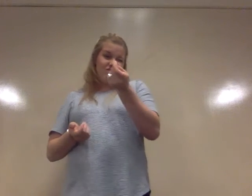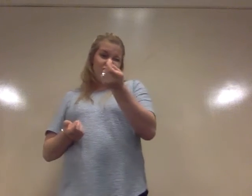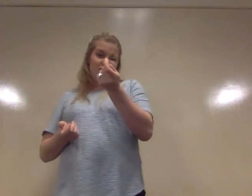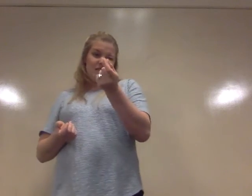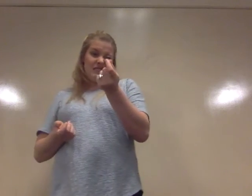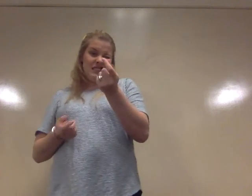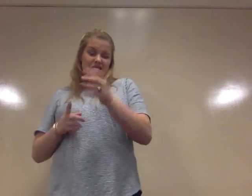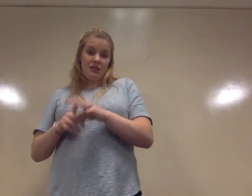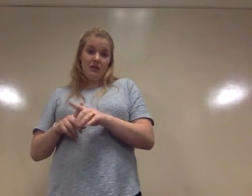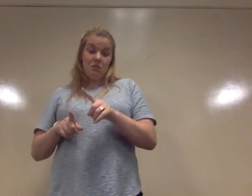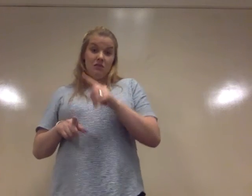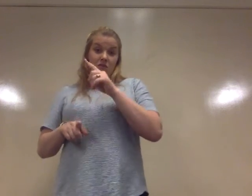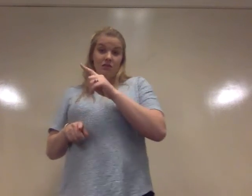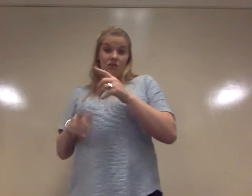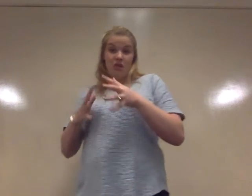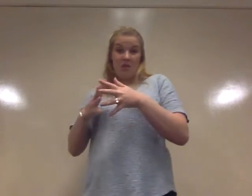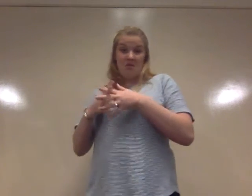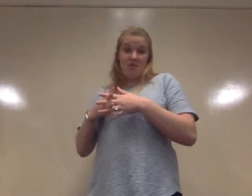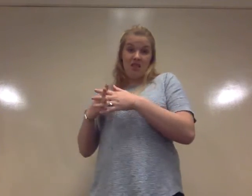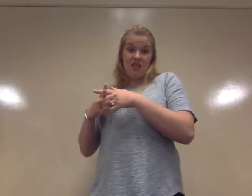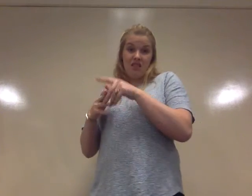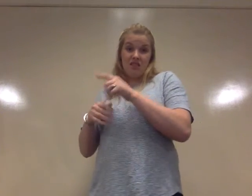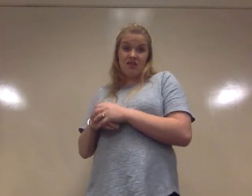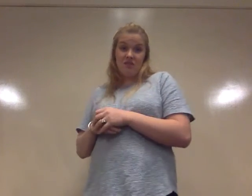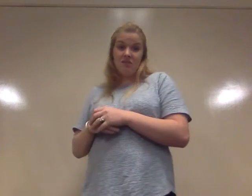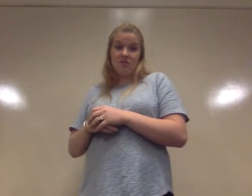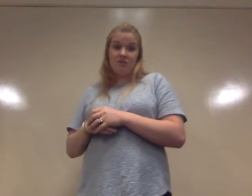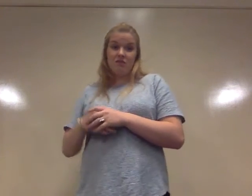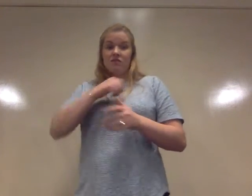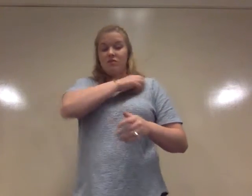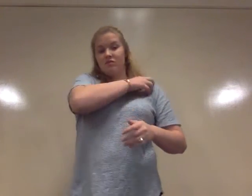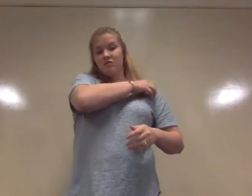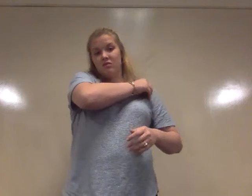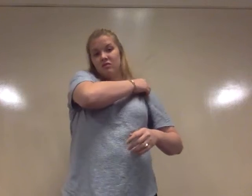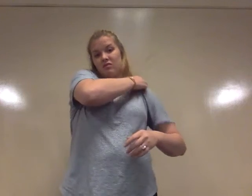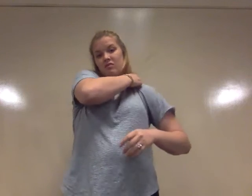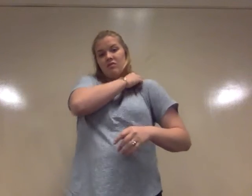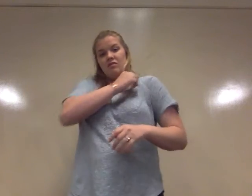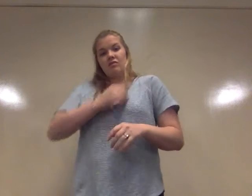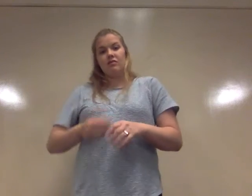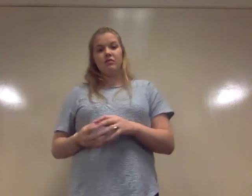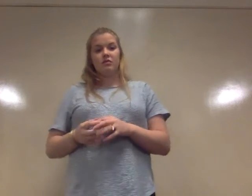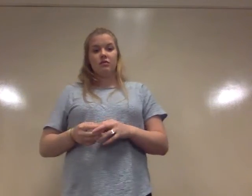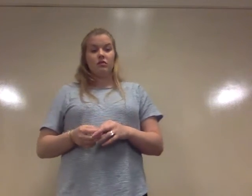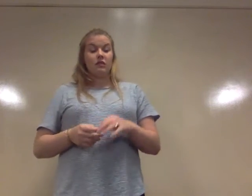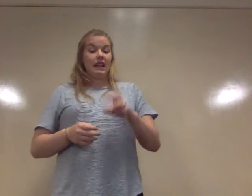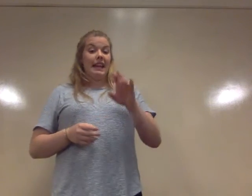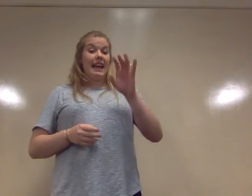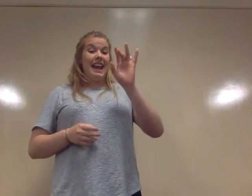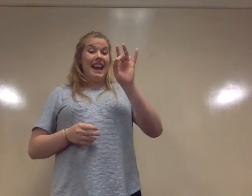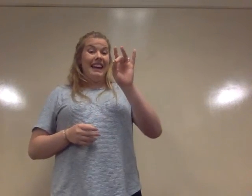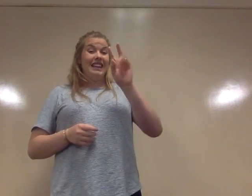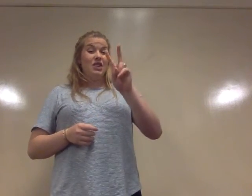in 1978, the chances of a woman getting breast cancer in Kenya were 82 times lower than in the U.S.